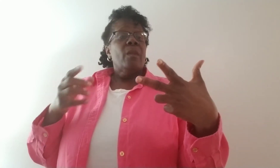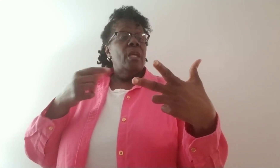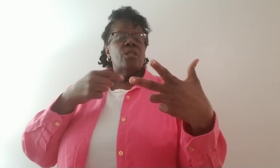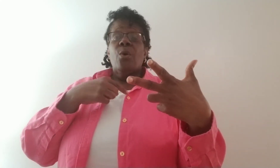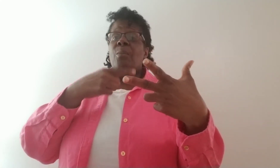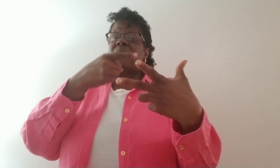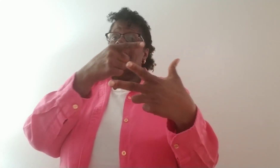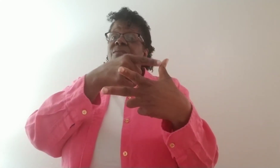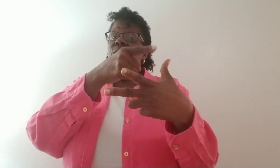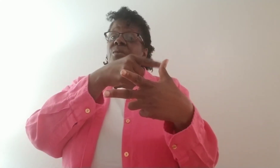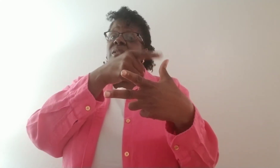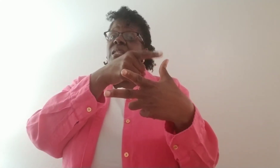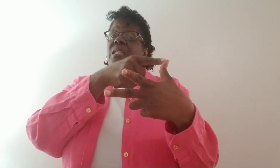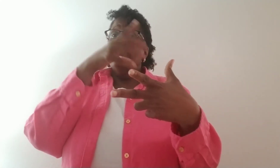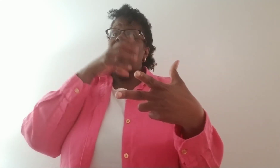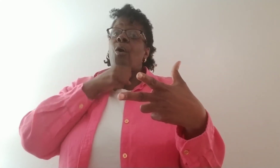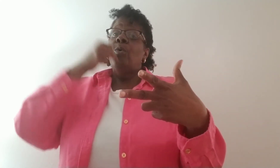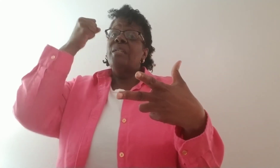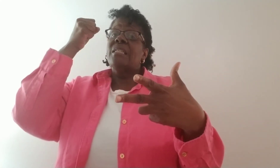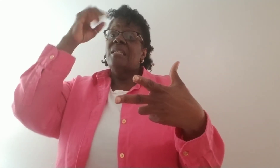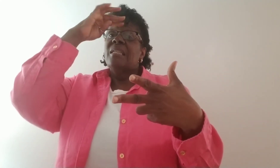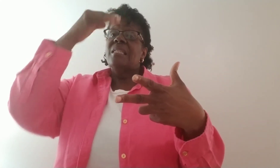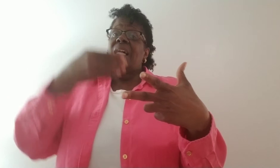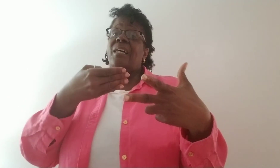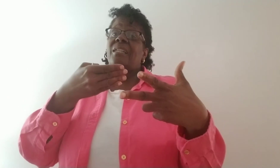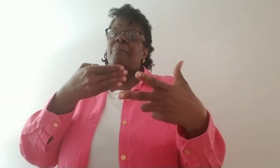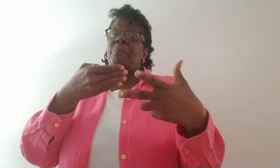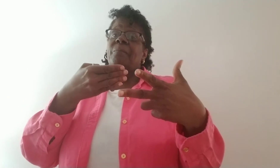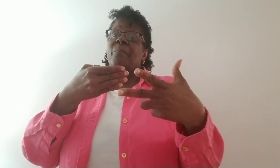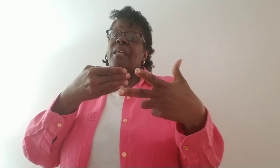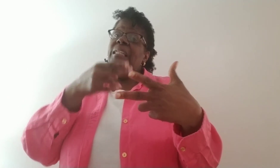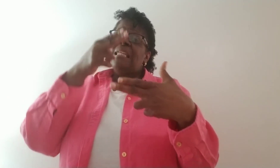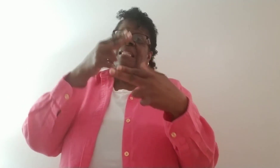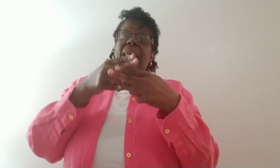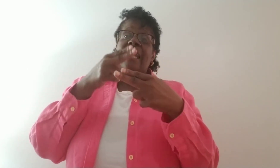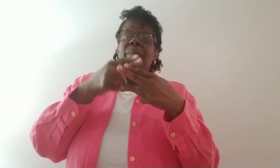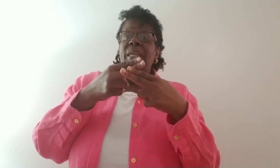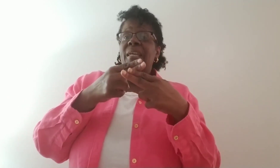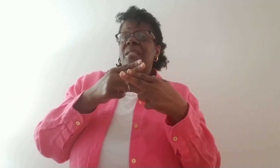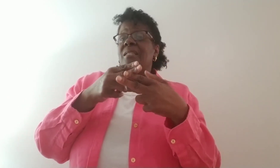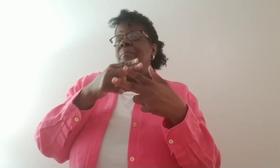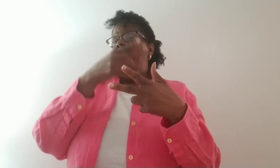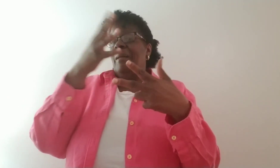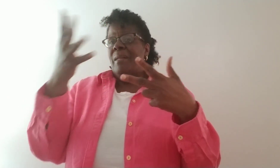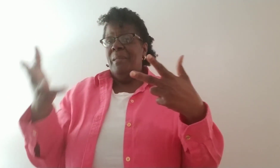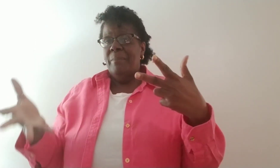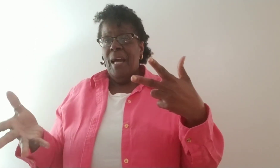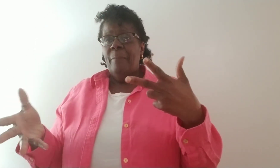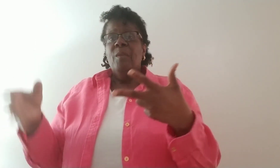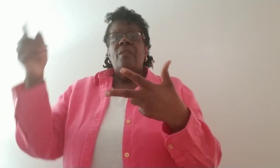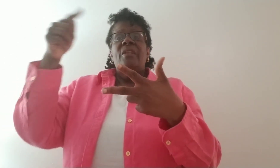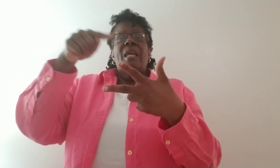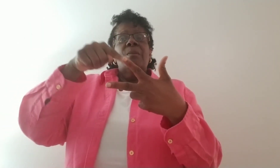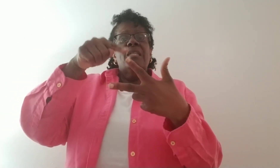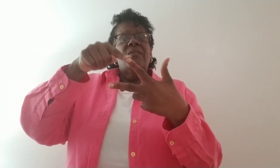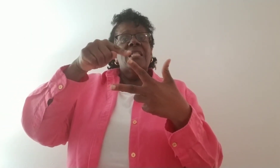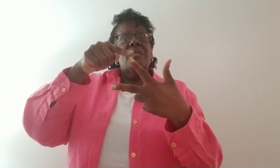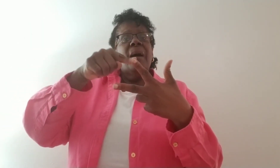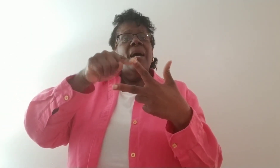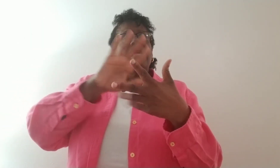So I will say, first, this is my oldest son, and his name is blah, blah, blah, blah. Then I will say, this is